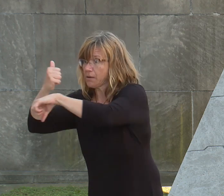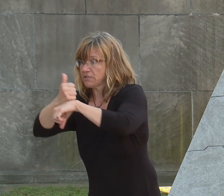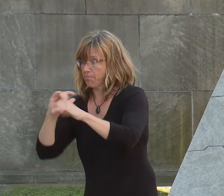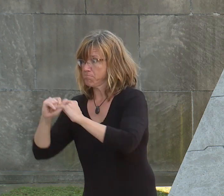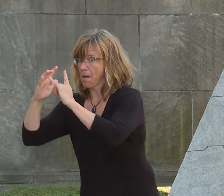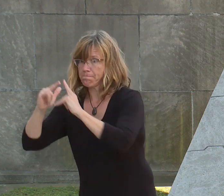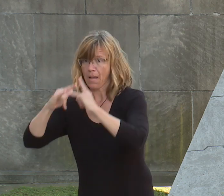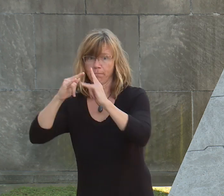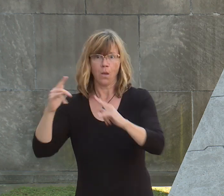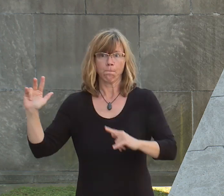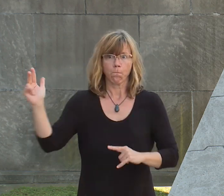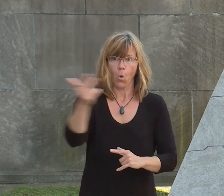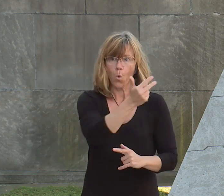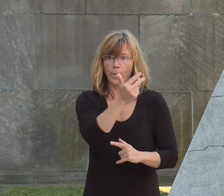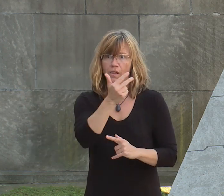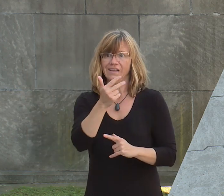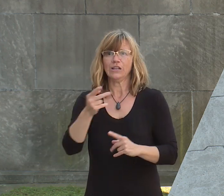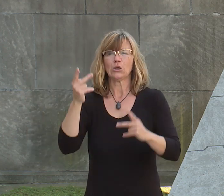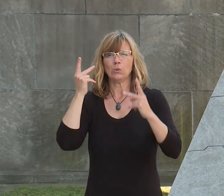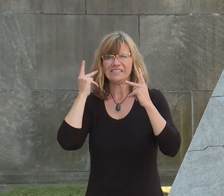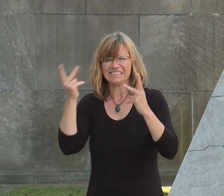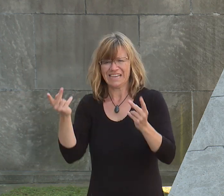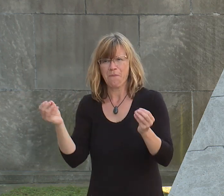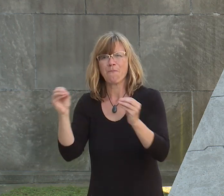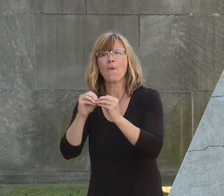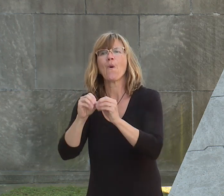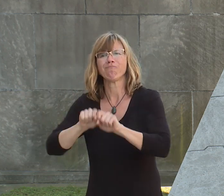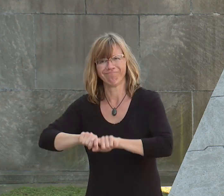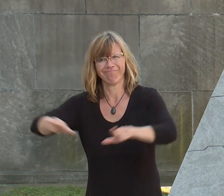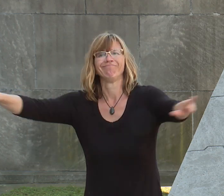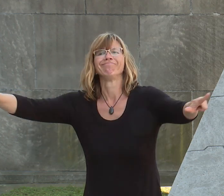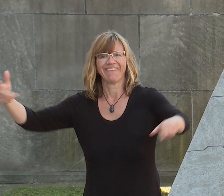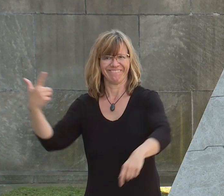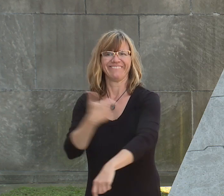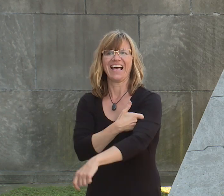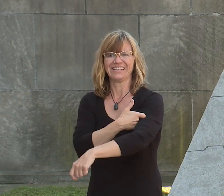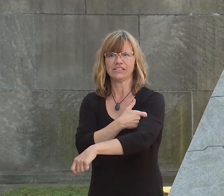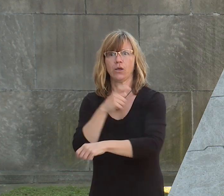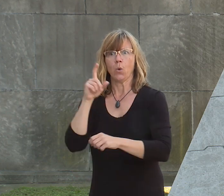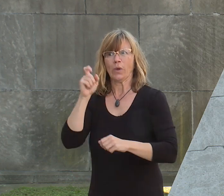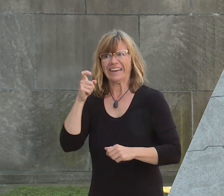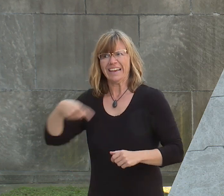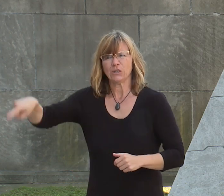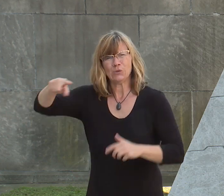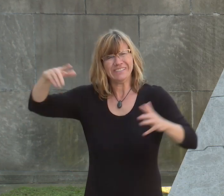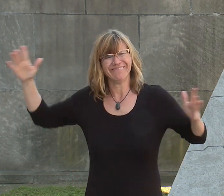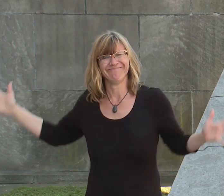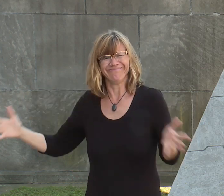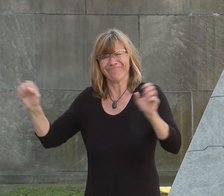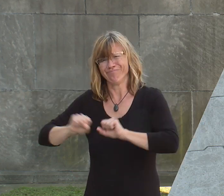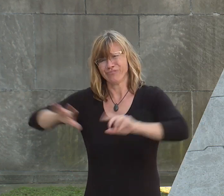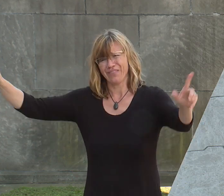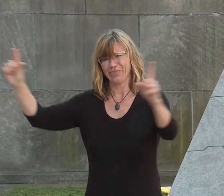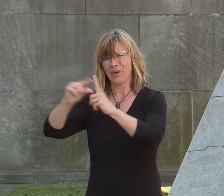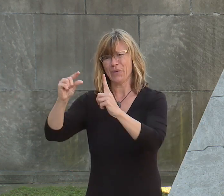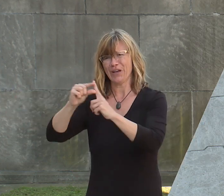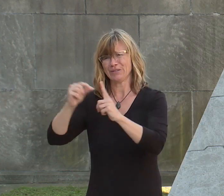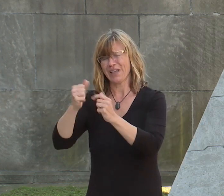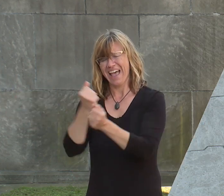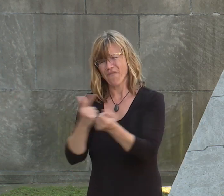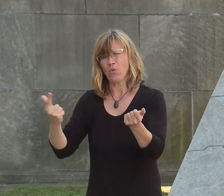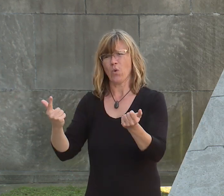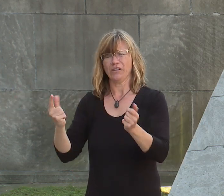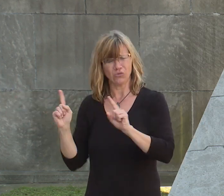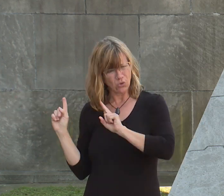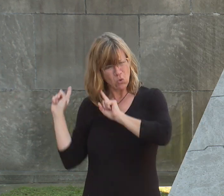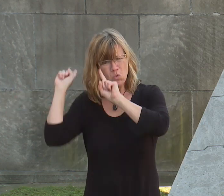to see it go even more. But what we really need is for folks to be pushing, everyone, all of us, me, you guys, pushing to folks, get the